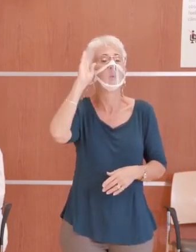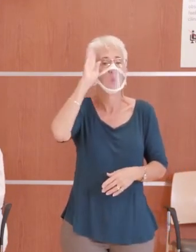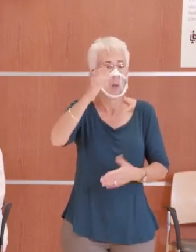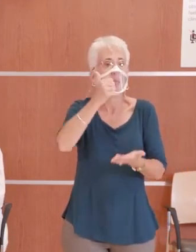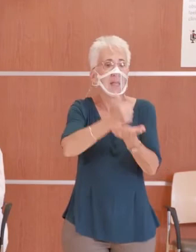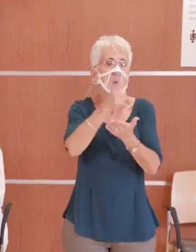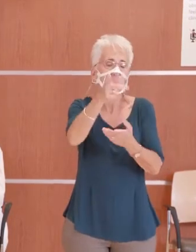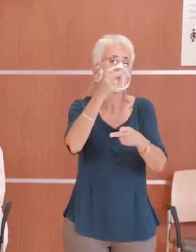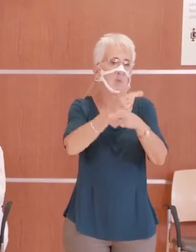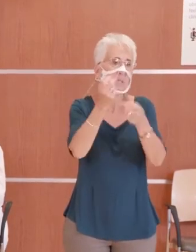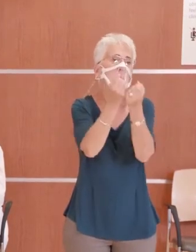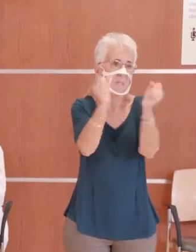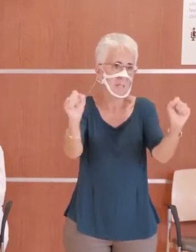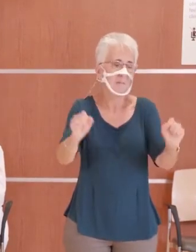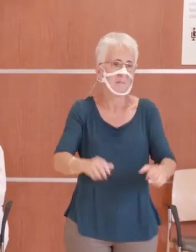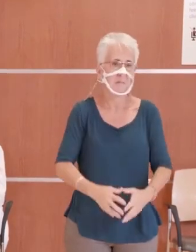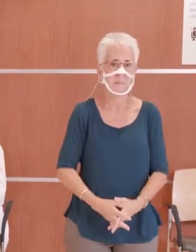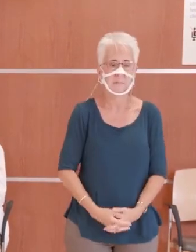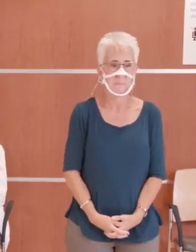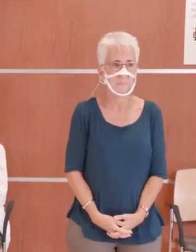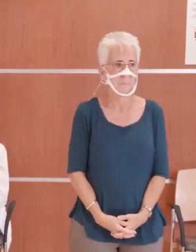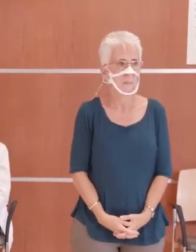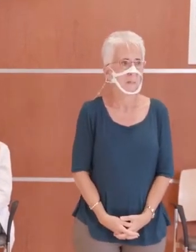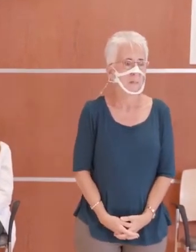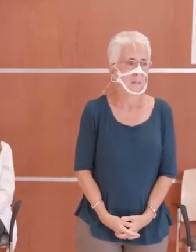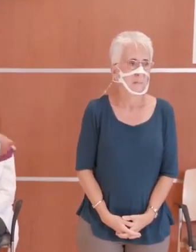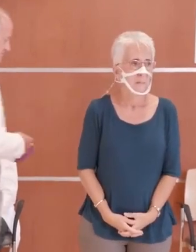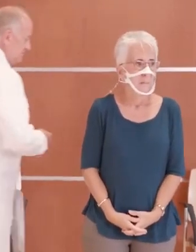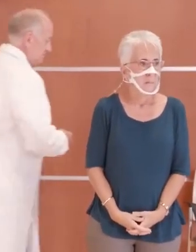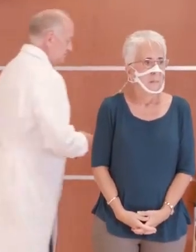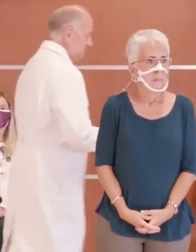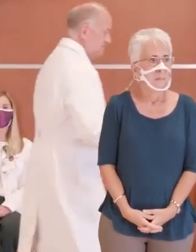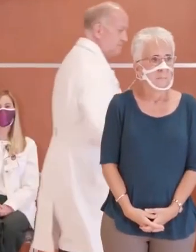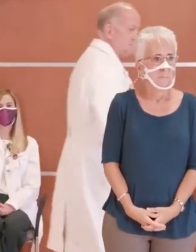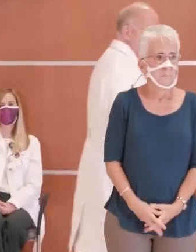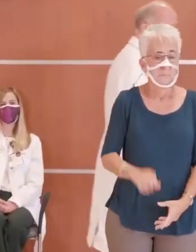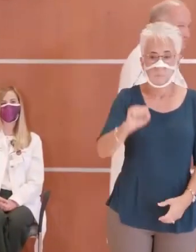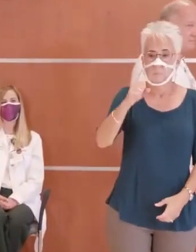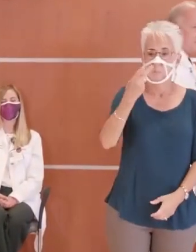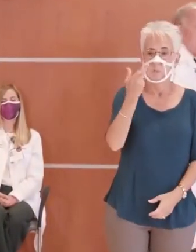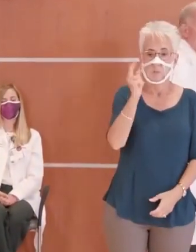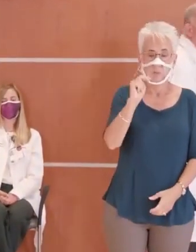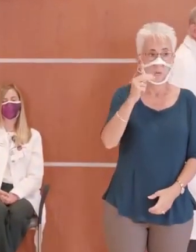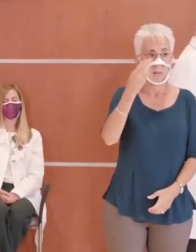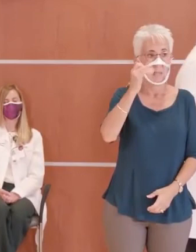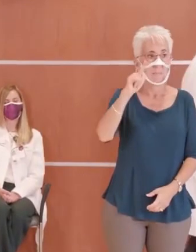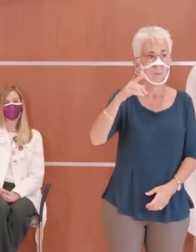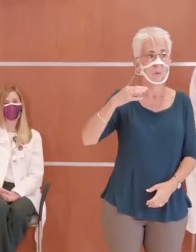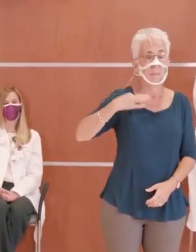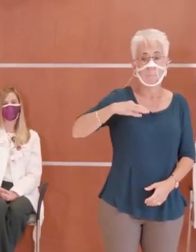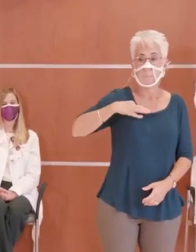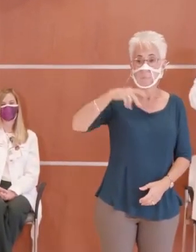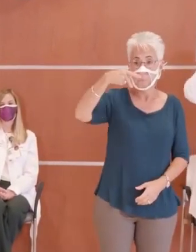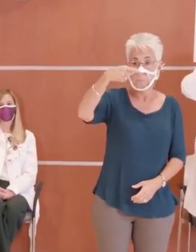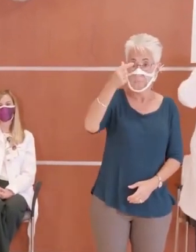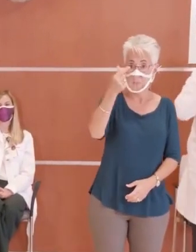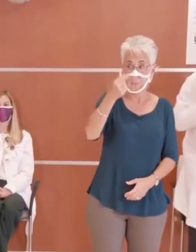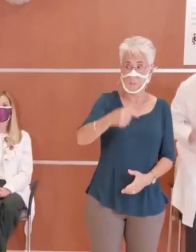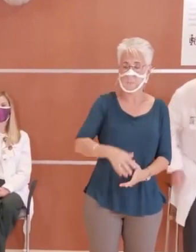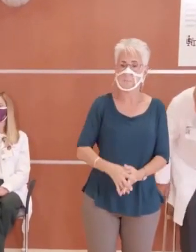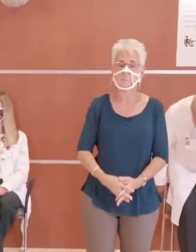Thank you. And we'll take our next question here in the room. Hi, Sean Hamill at the Pittsburgh Post-Gazette. I have a question for Dr.